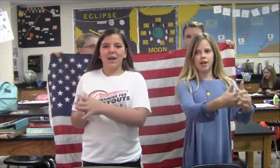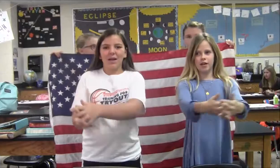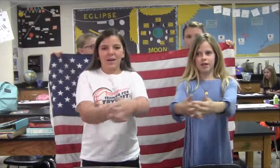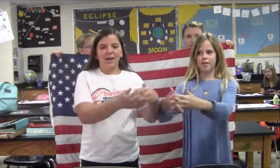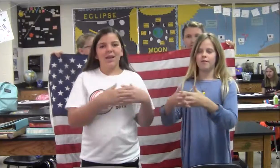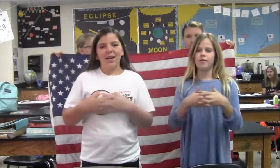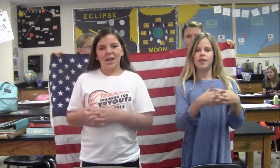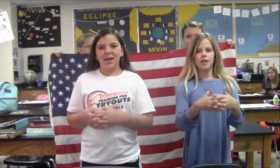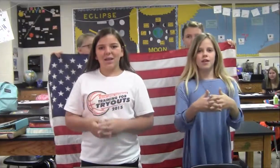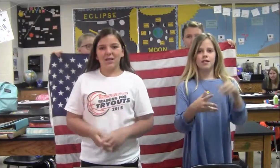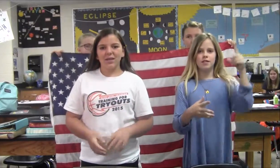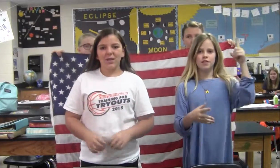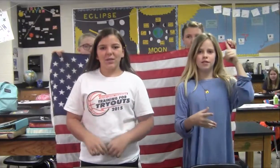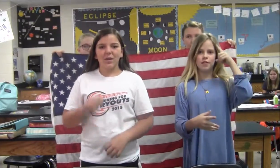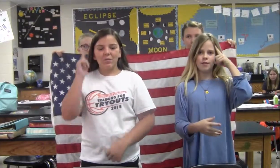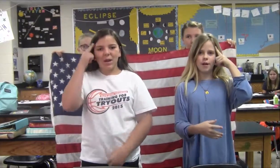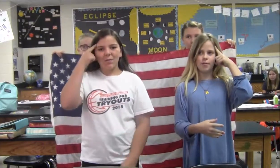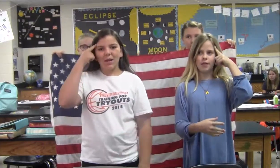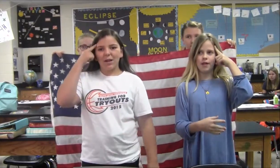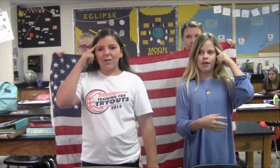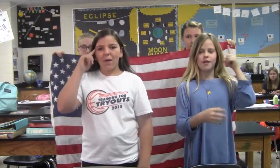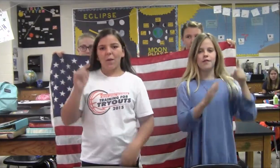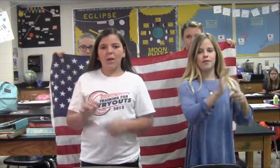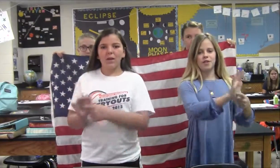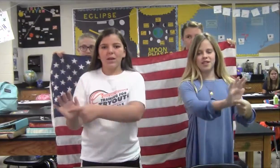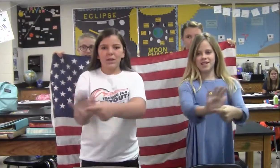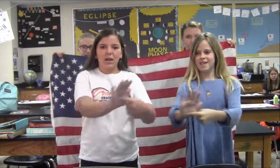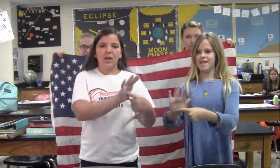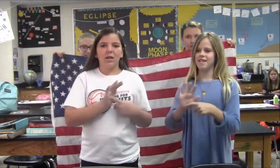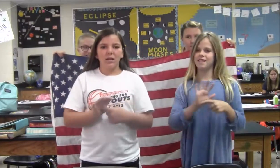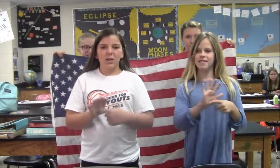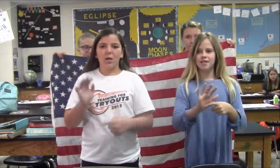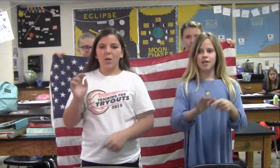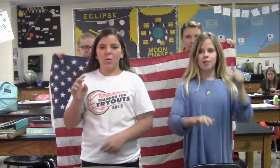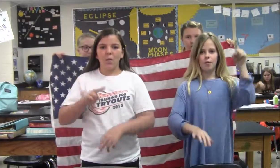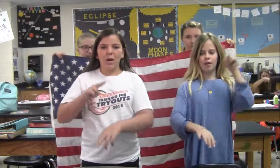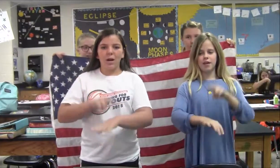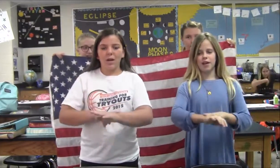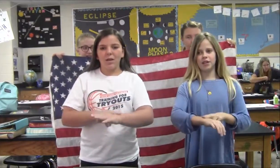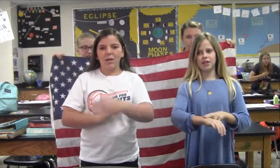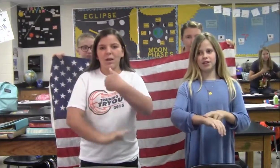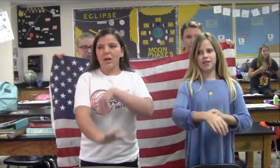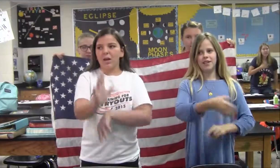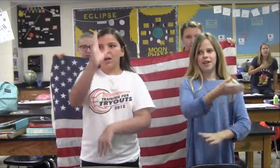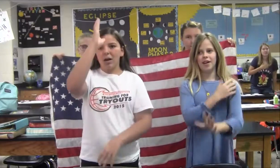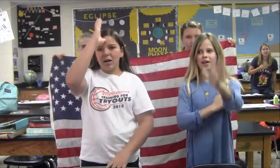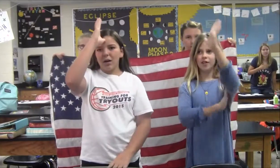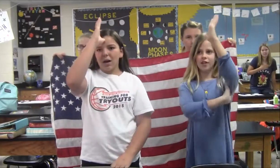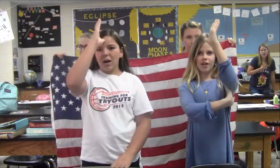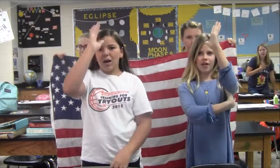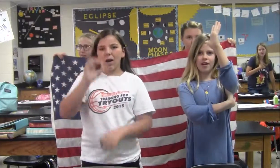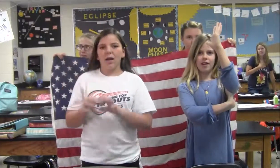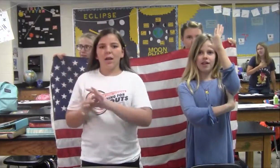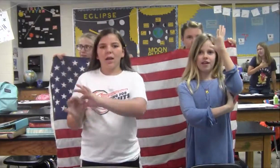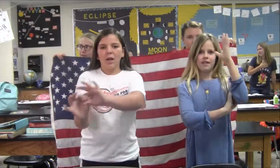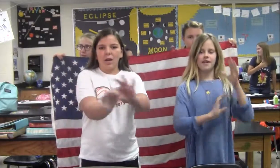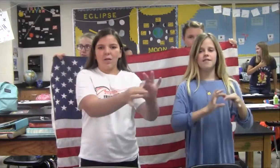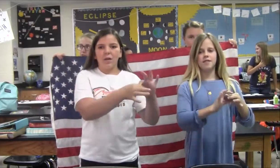America and to the republic for which it stands, one nation, under God,